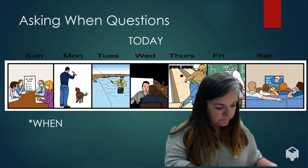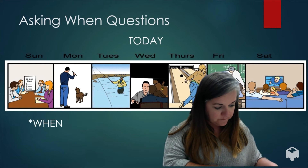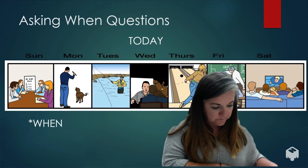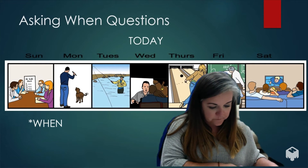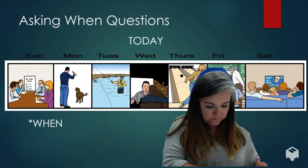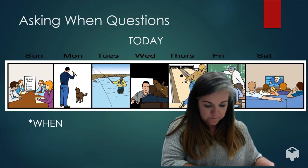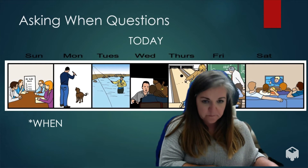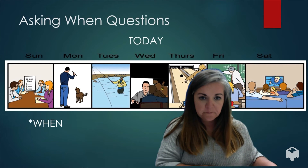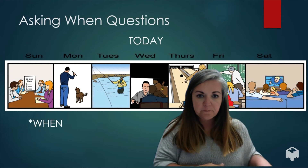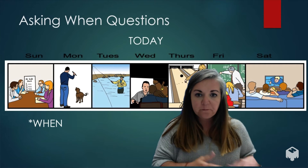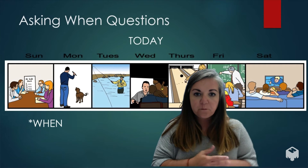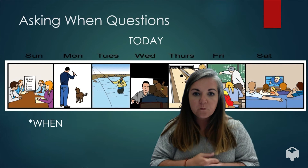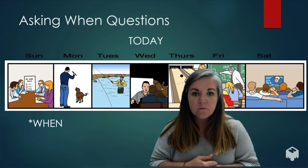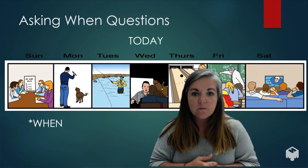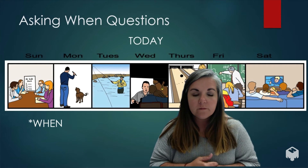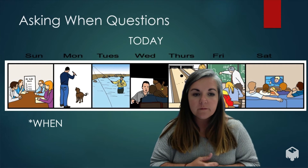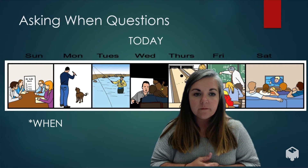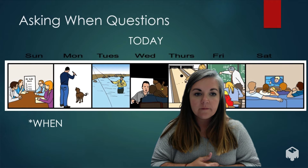right.